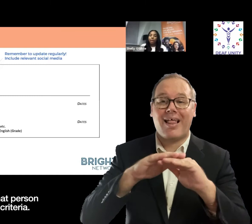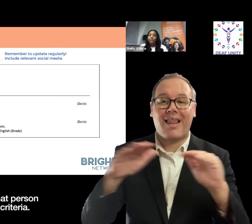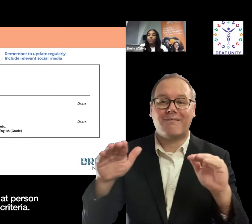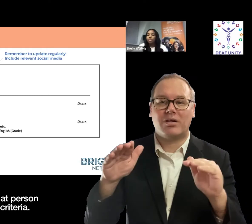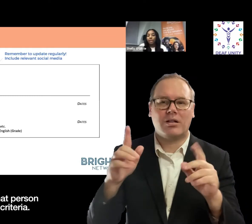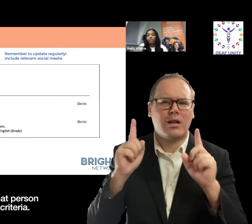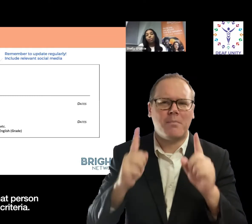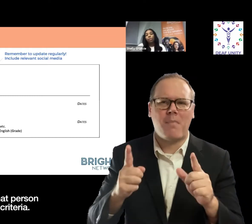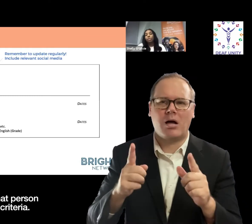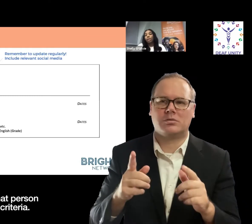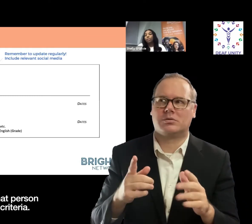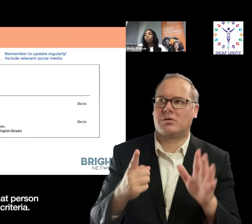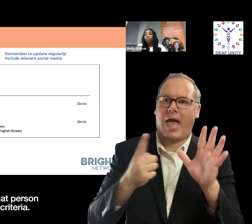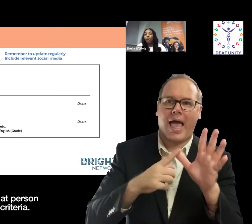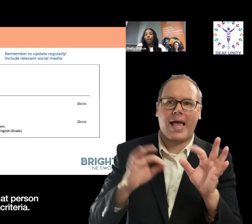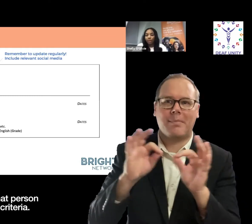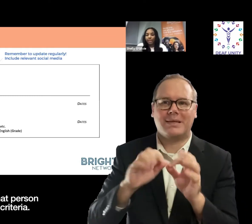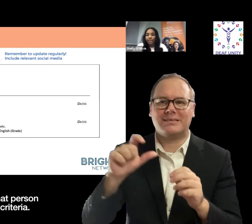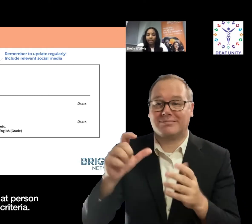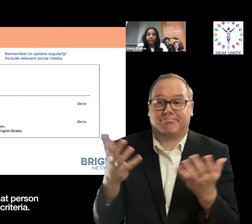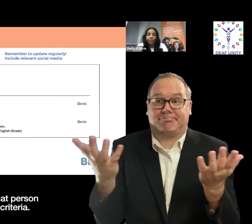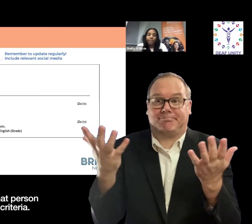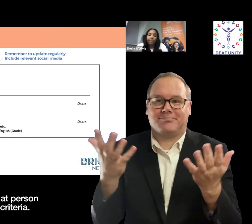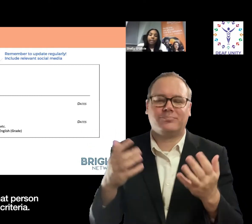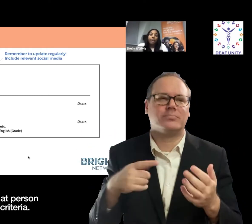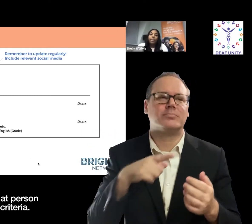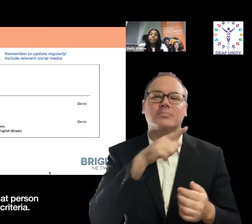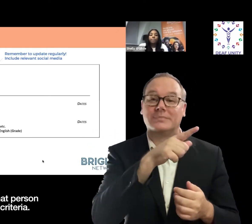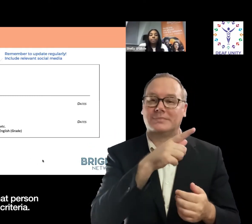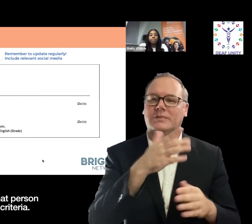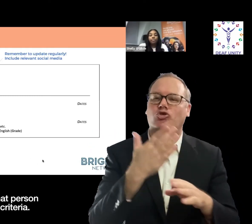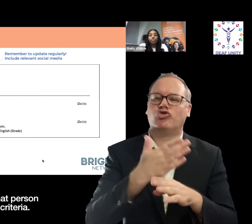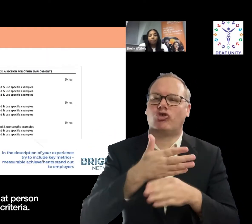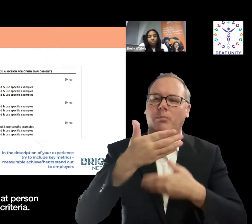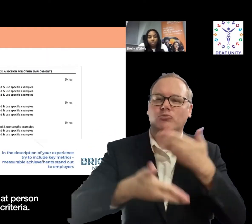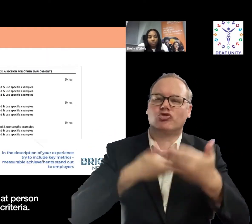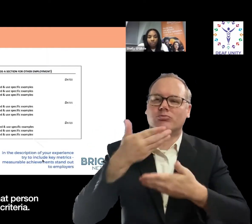that person fits all those kind of qualifying criteria.